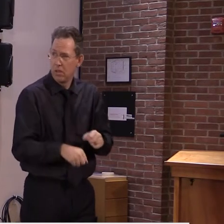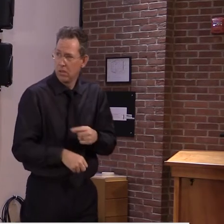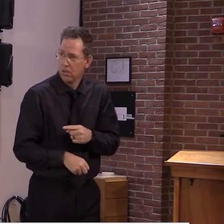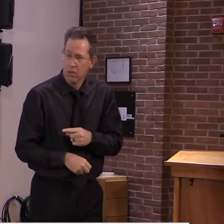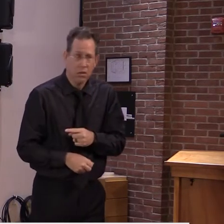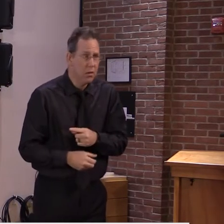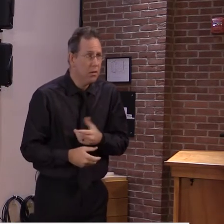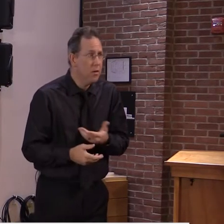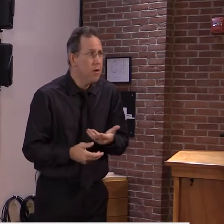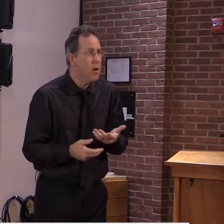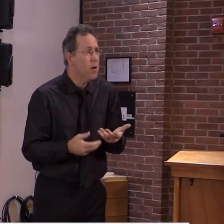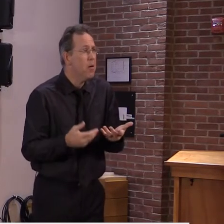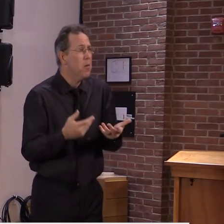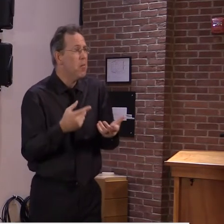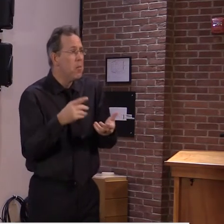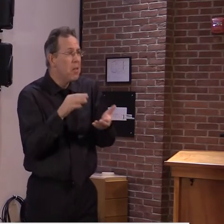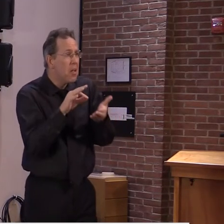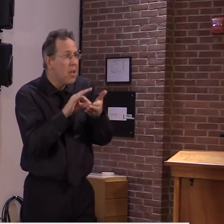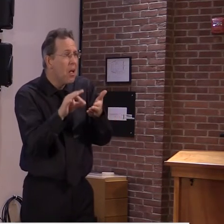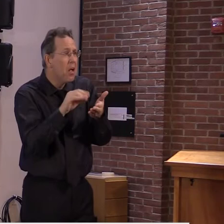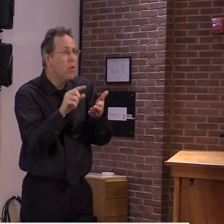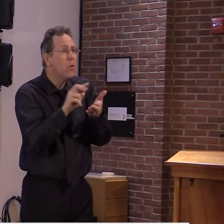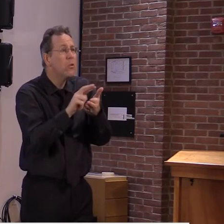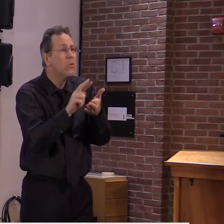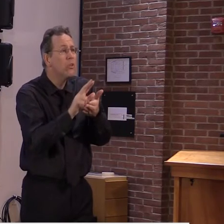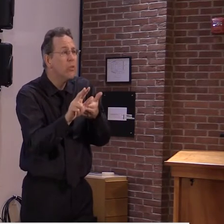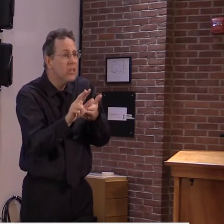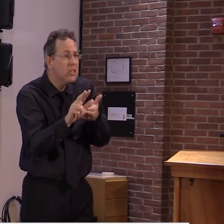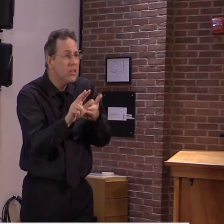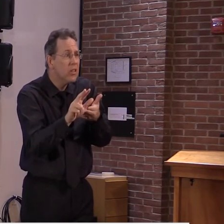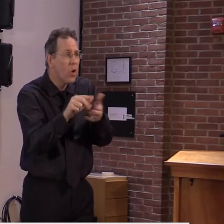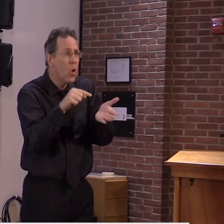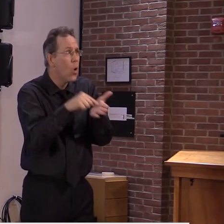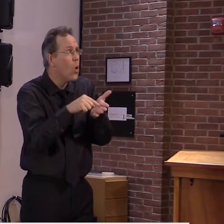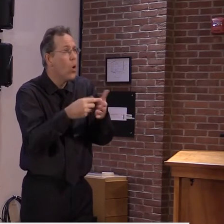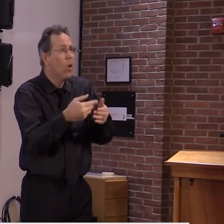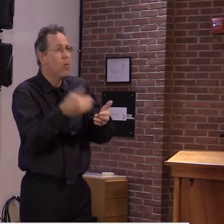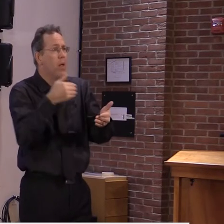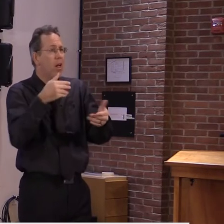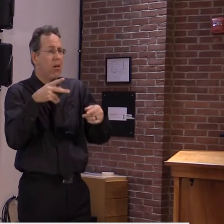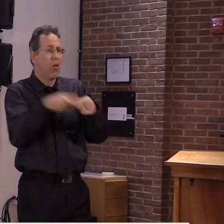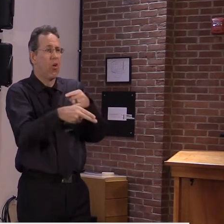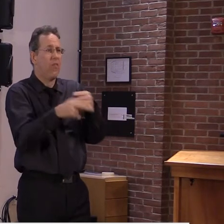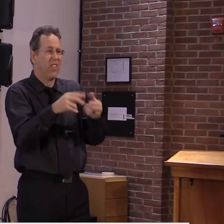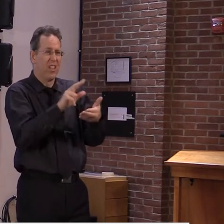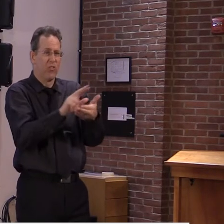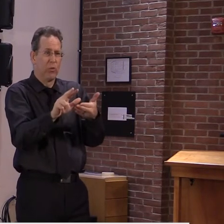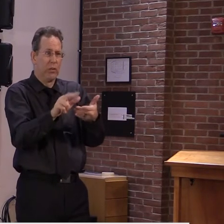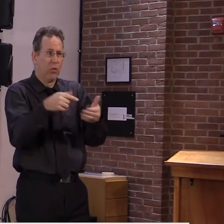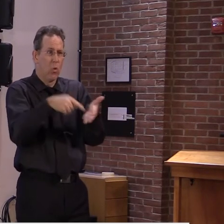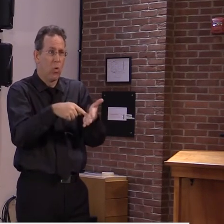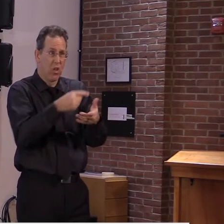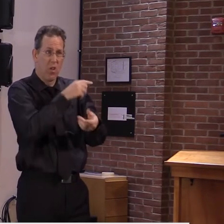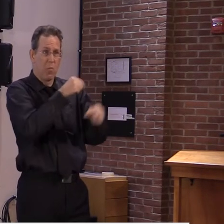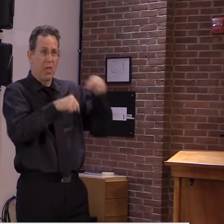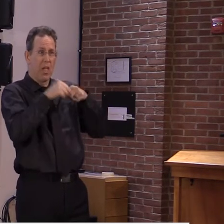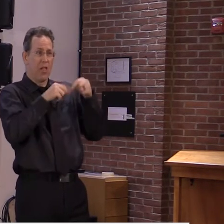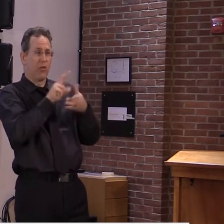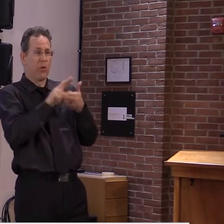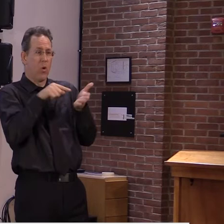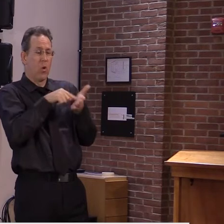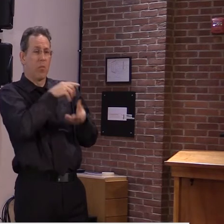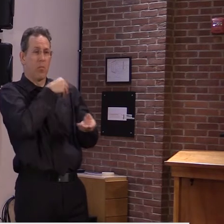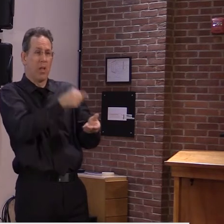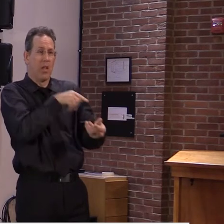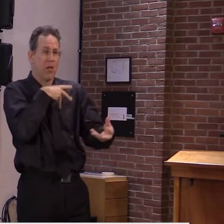weeks prior to the bill authorization. So again, there's still